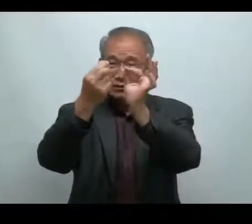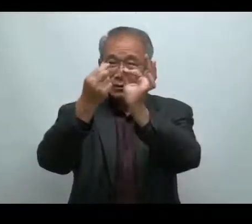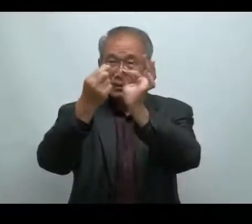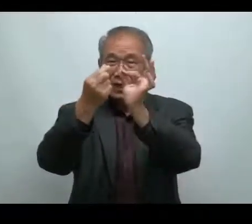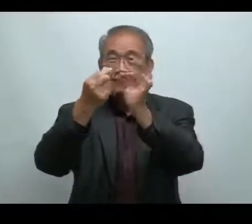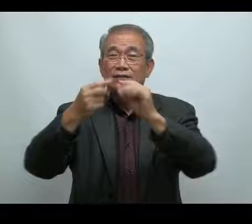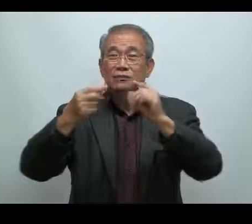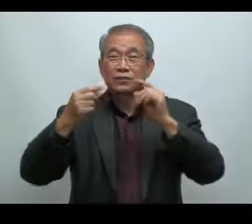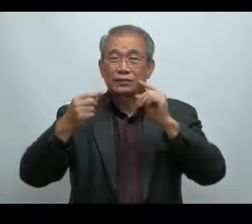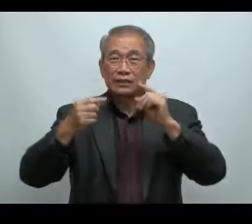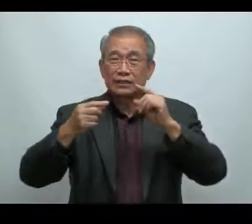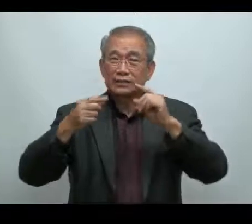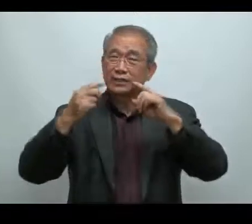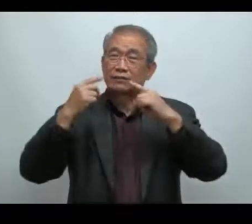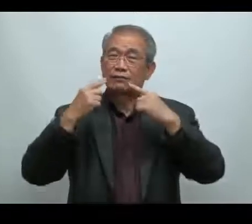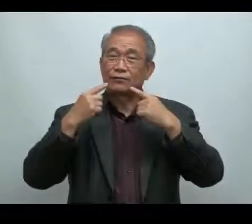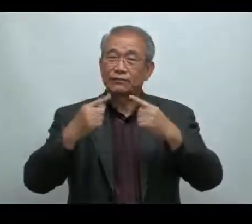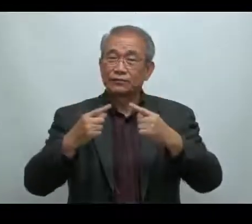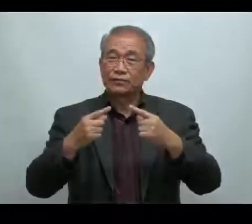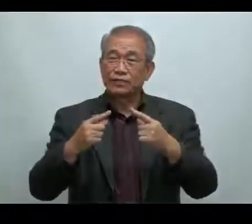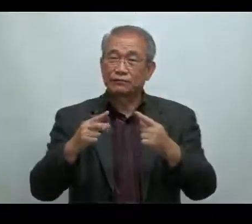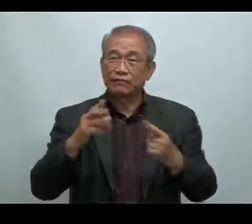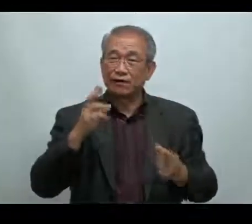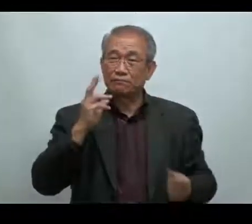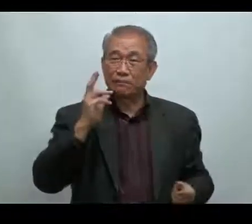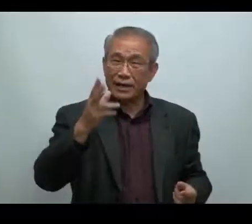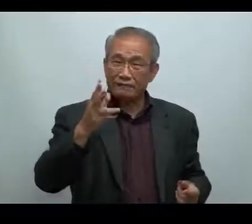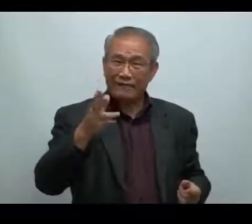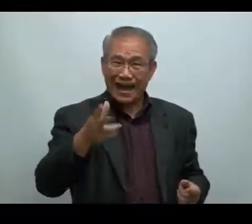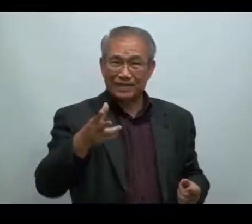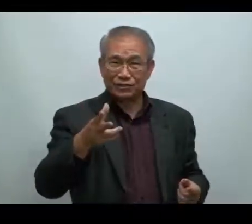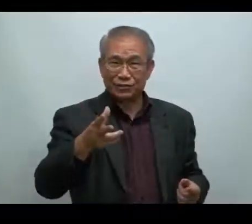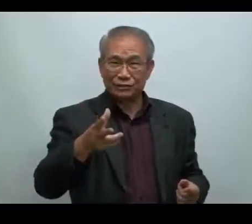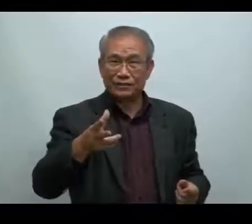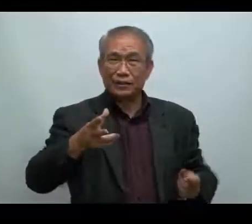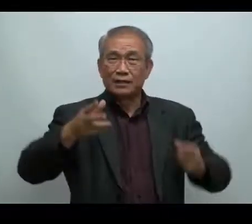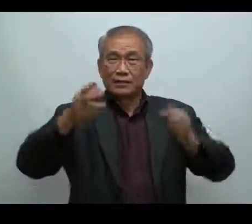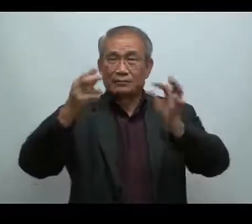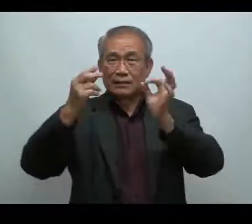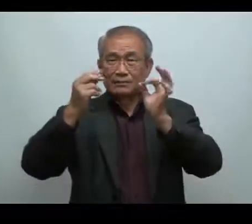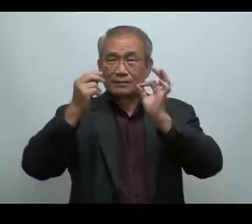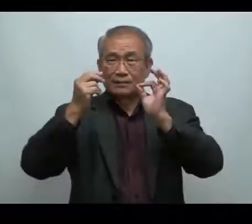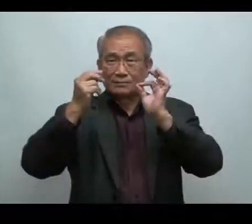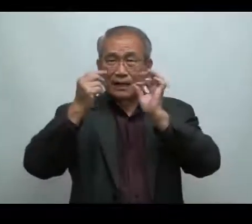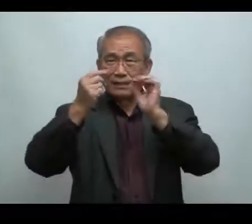going to tighten. The reason is the vocal folds need to vibrate faster, but